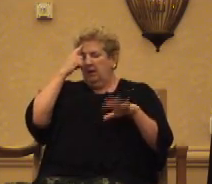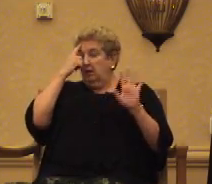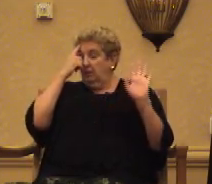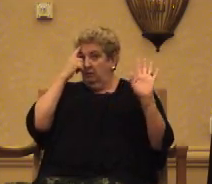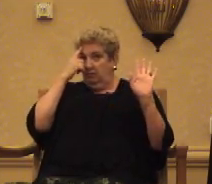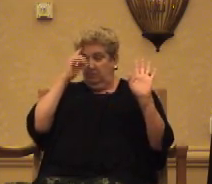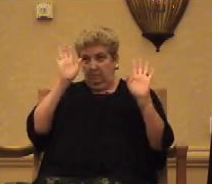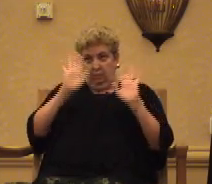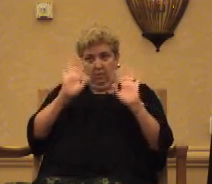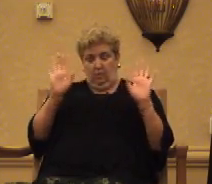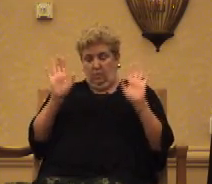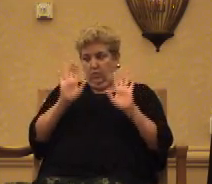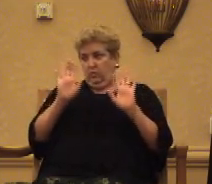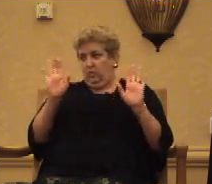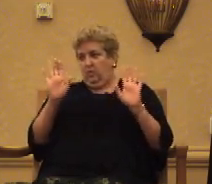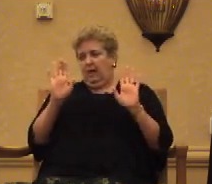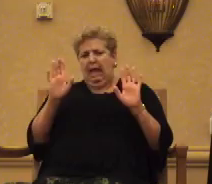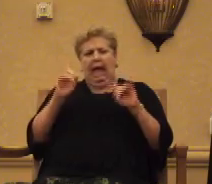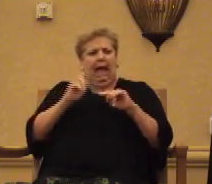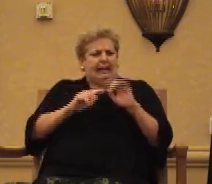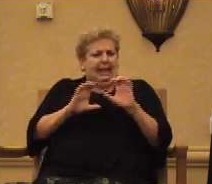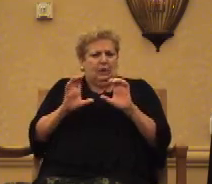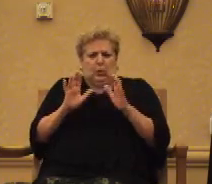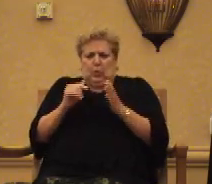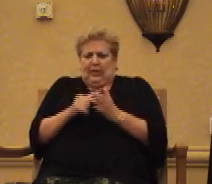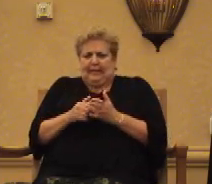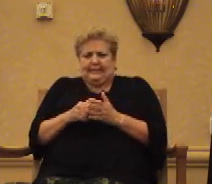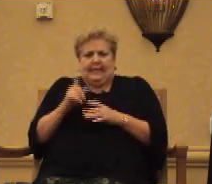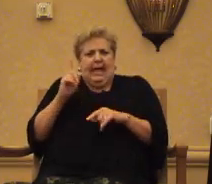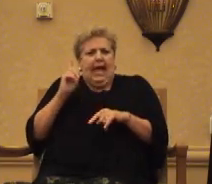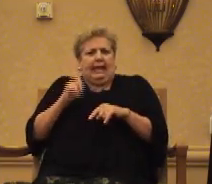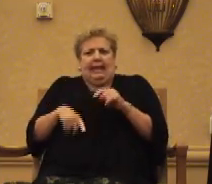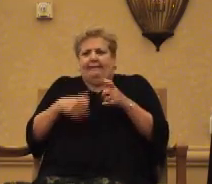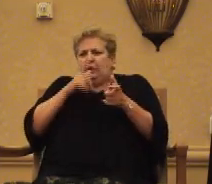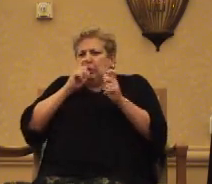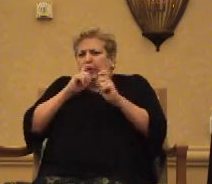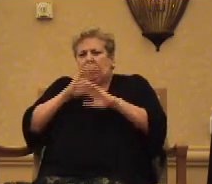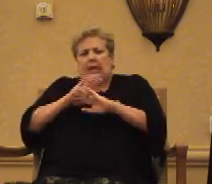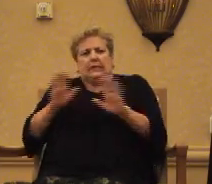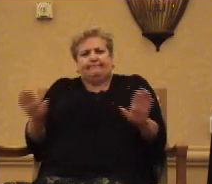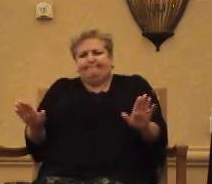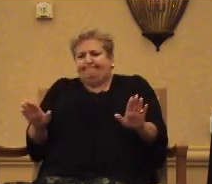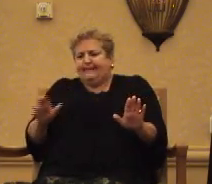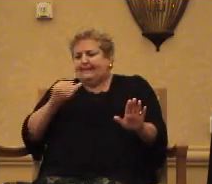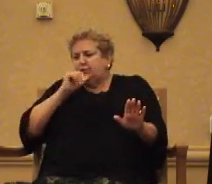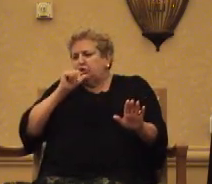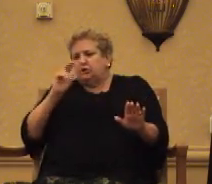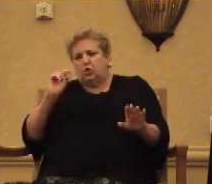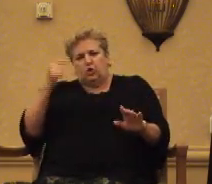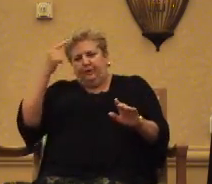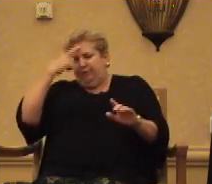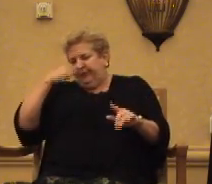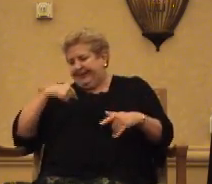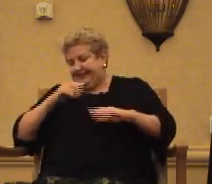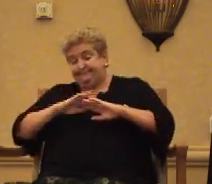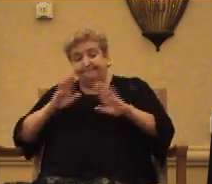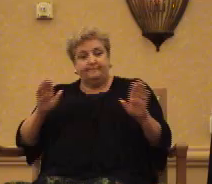realize that, you know, they can't drink. They can't even take the first one, because they always go too